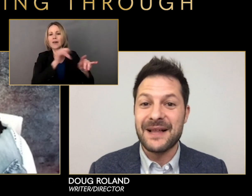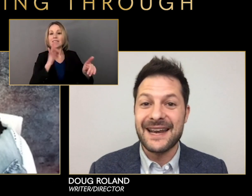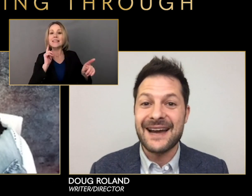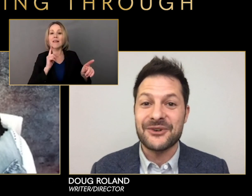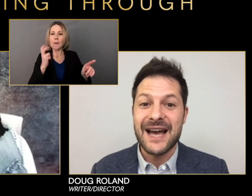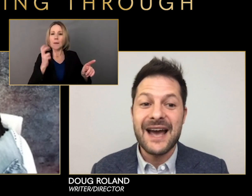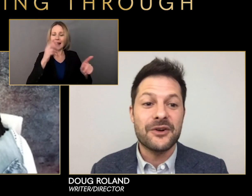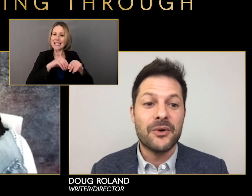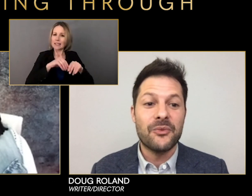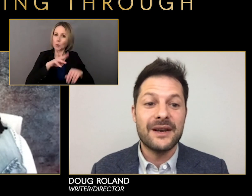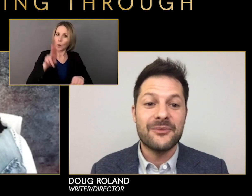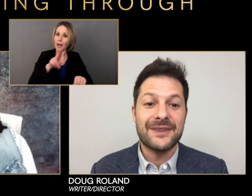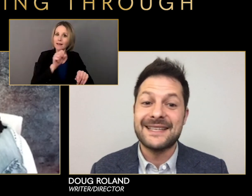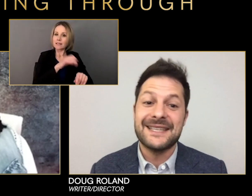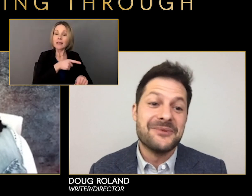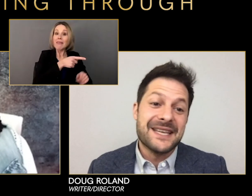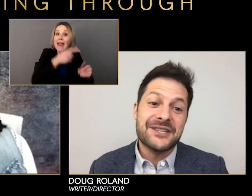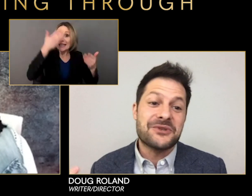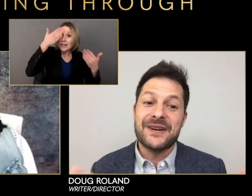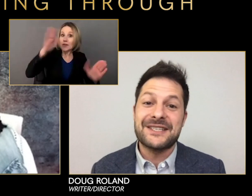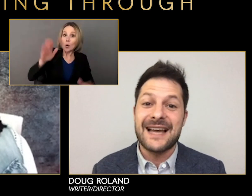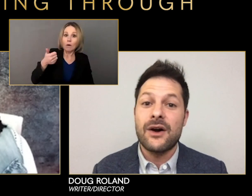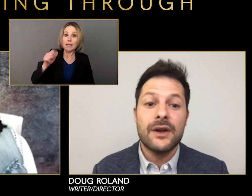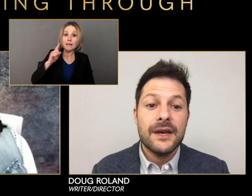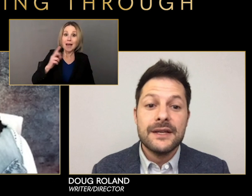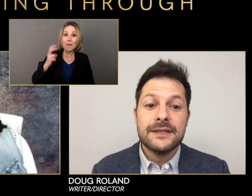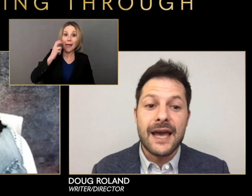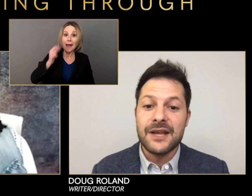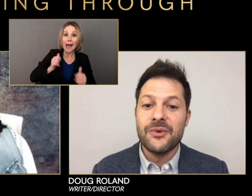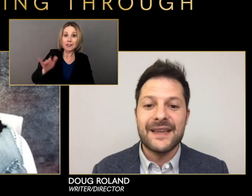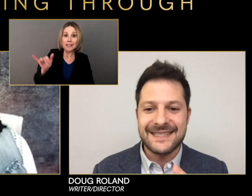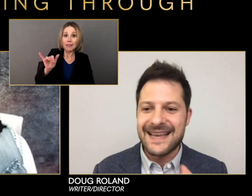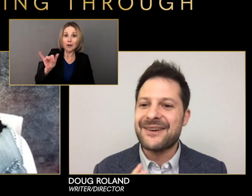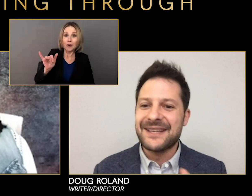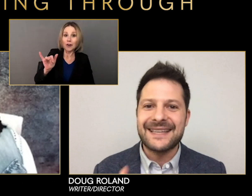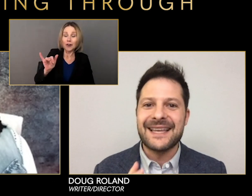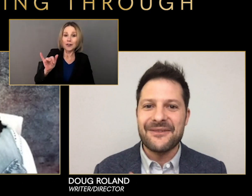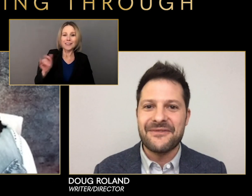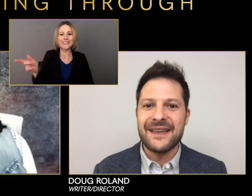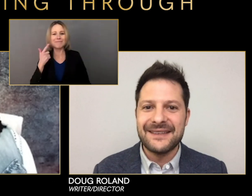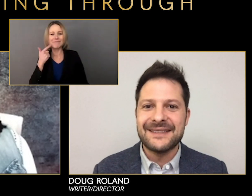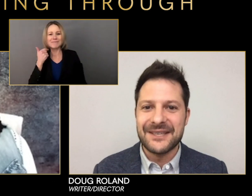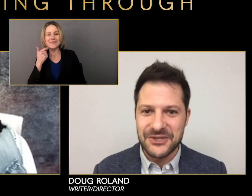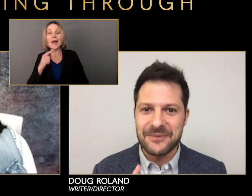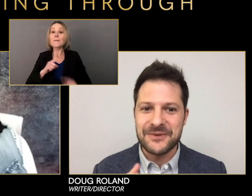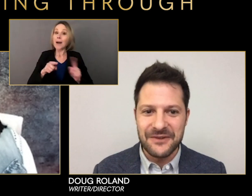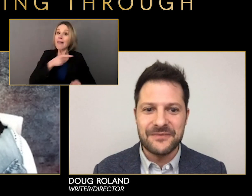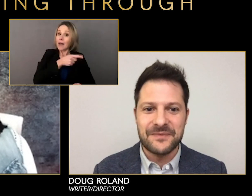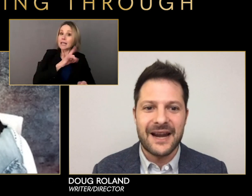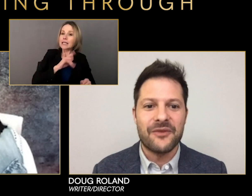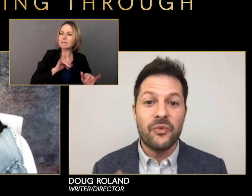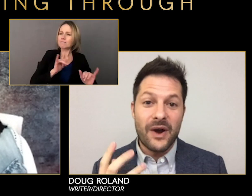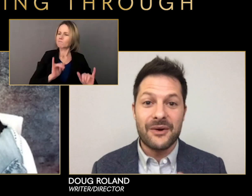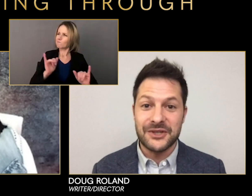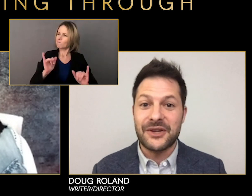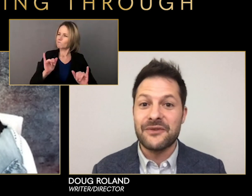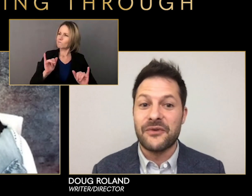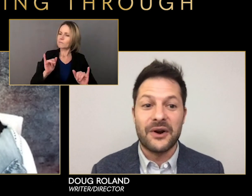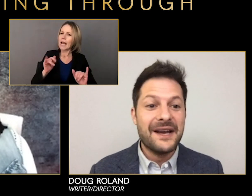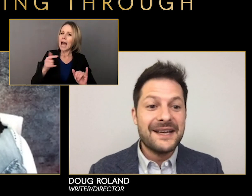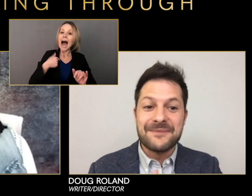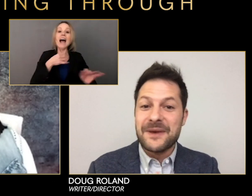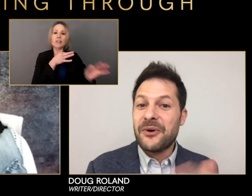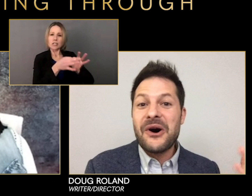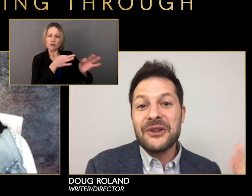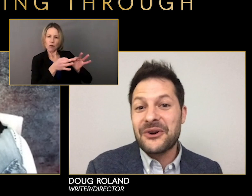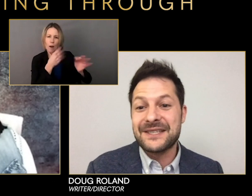any deafblind actors either, but what they did was they just reached out to anyone that sounded like they fit the description of kind of right. what I was looking